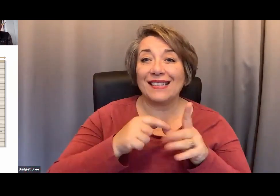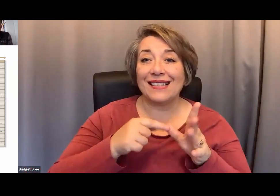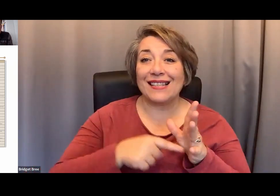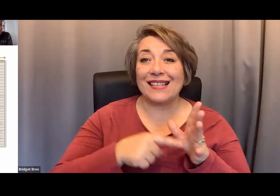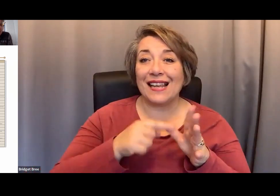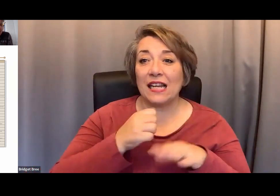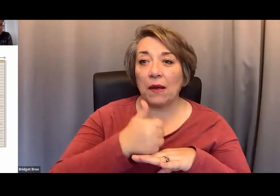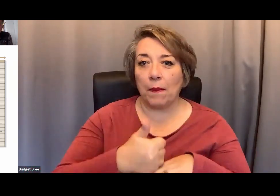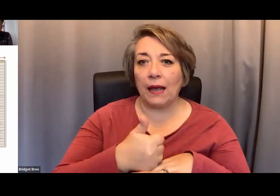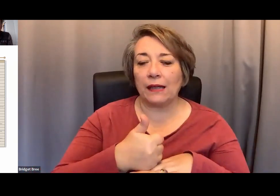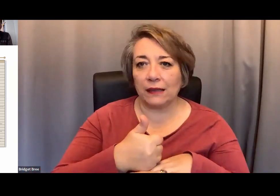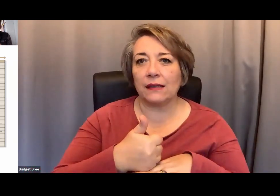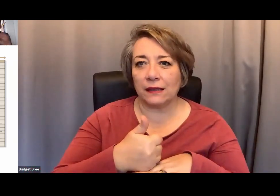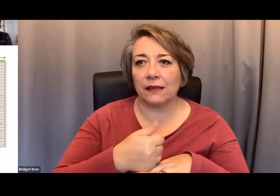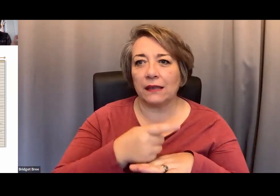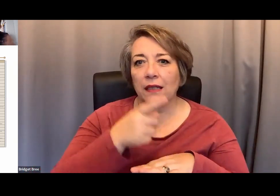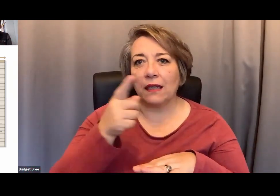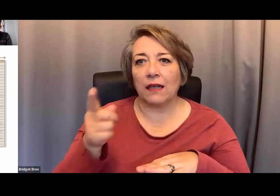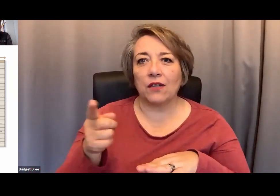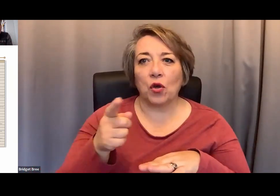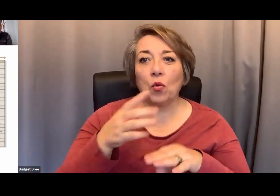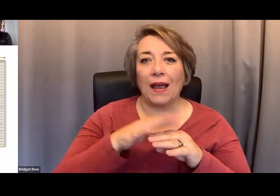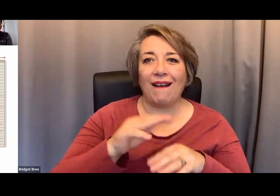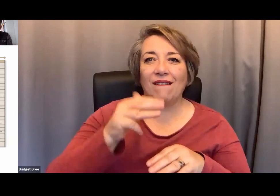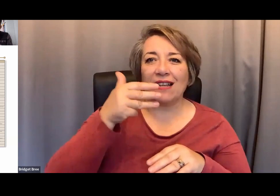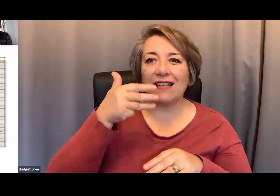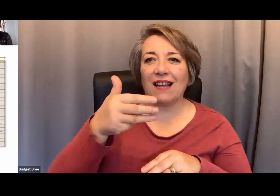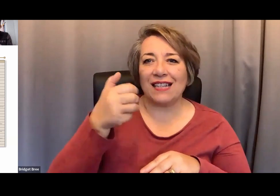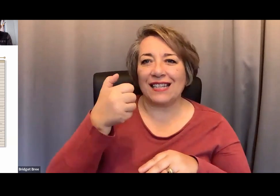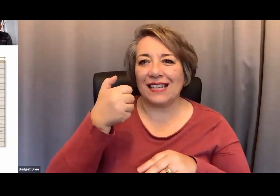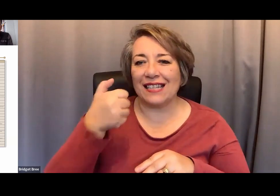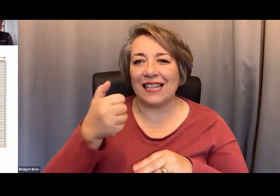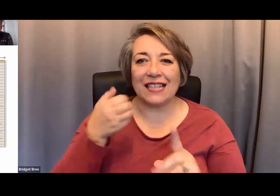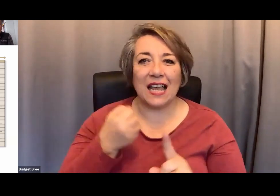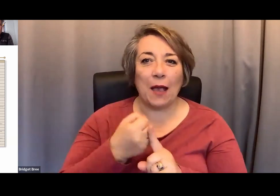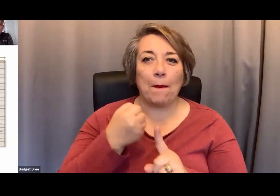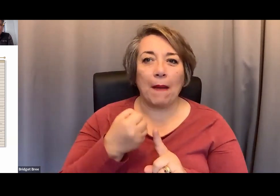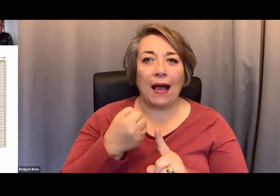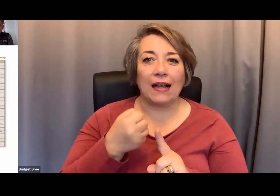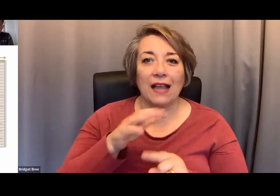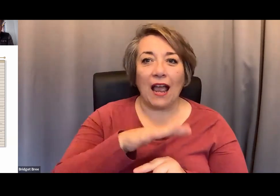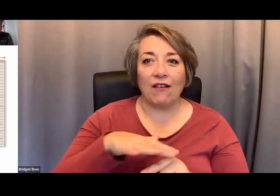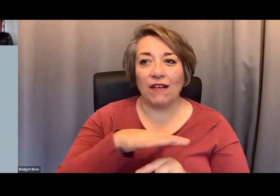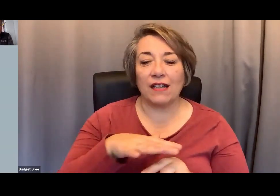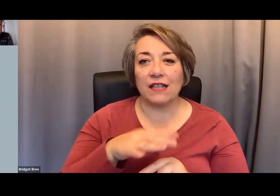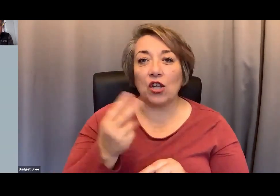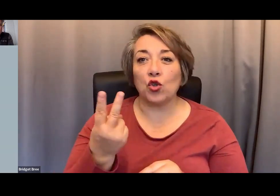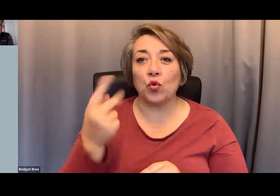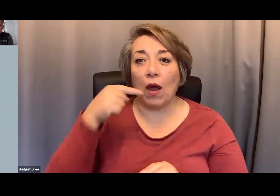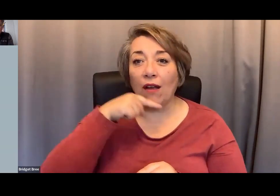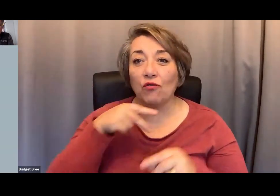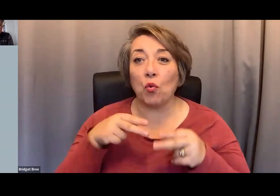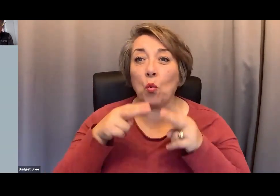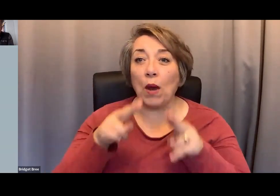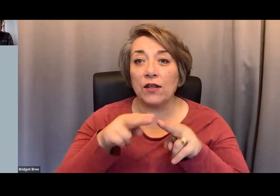these 96 impact areas and 200 ways to assess them. So again, available for